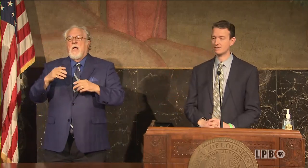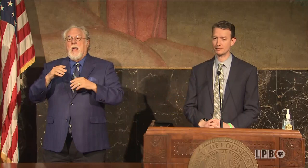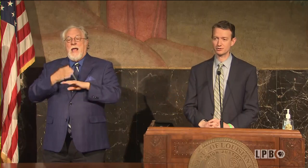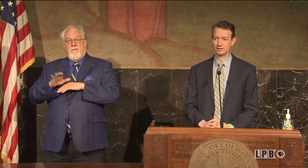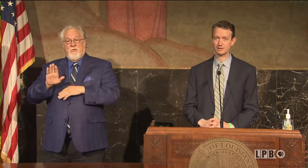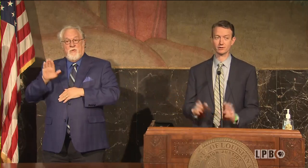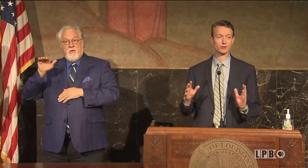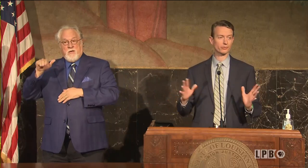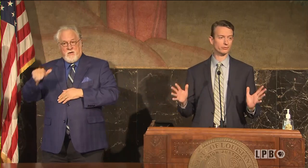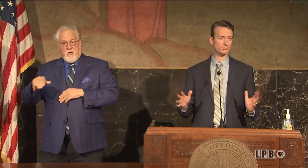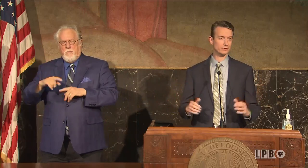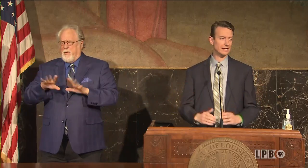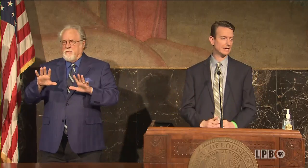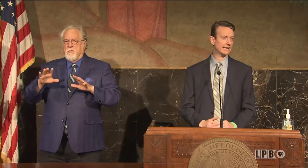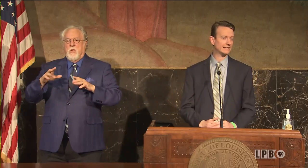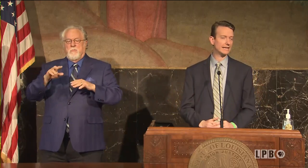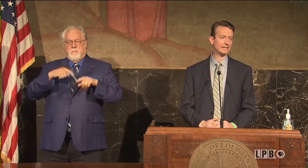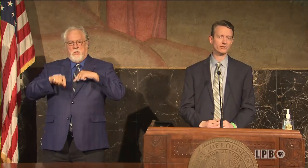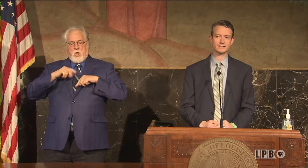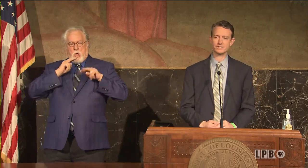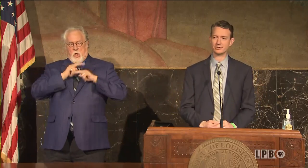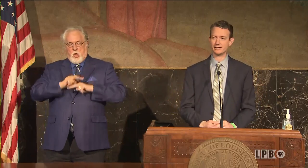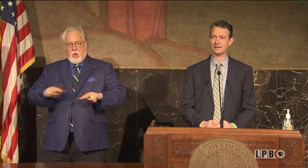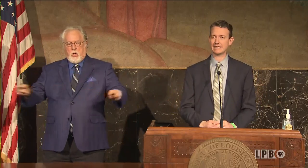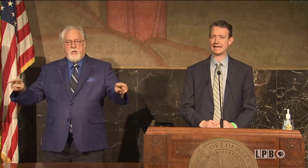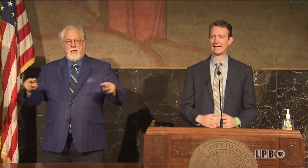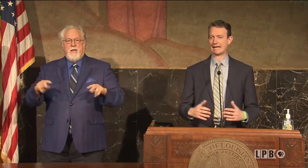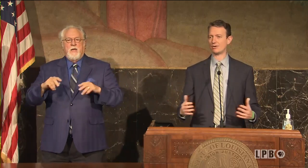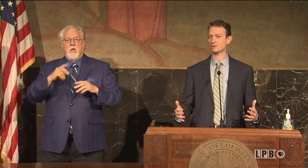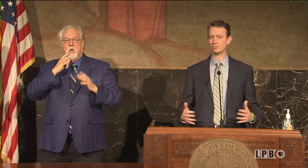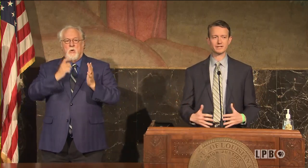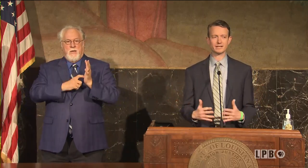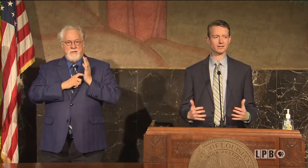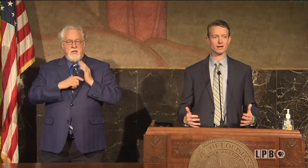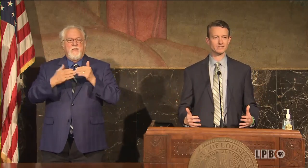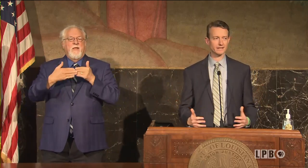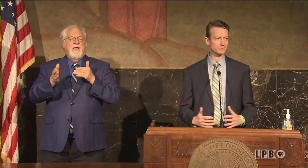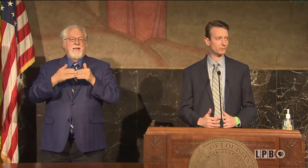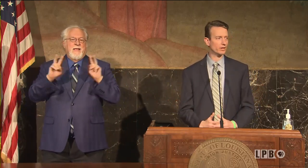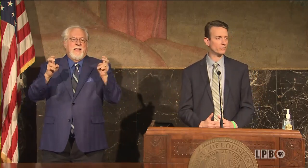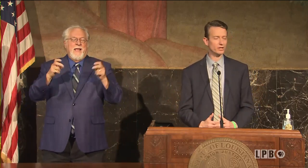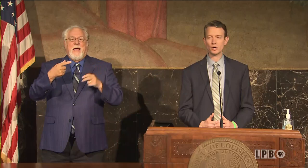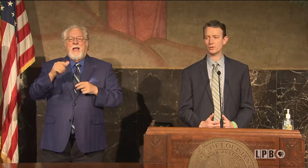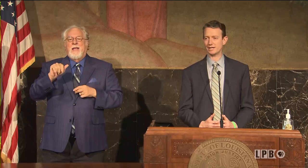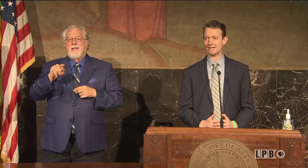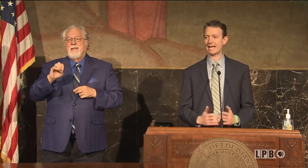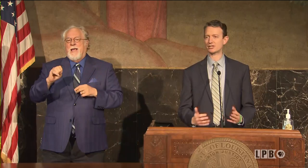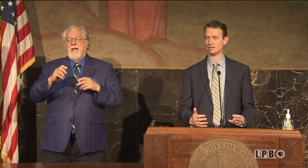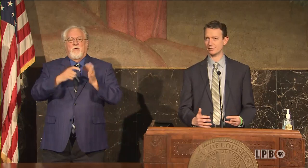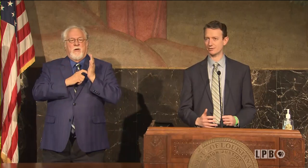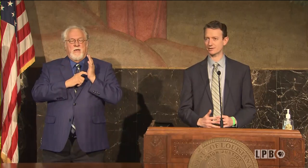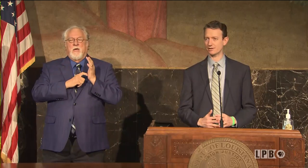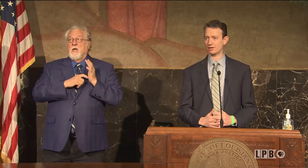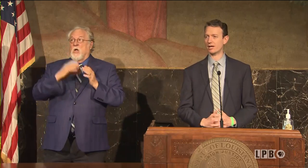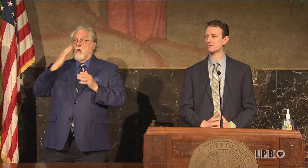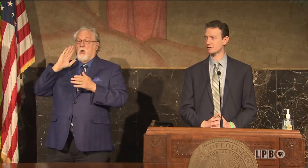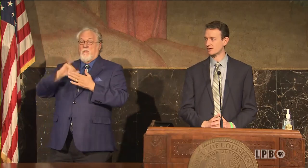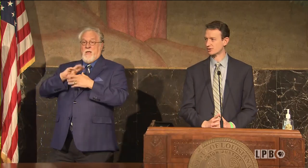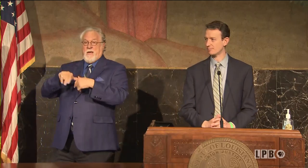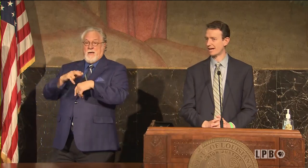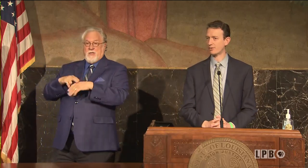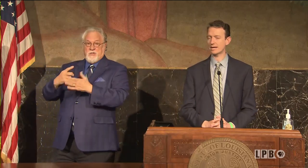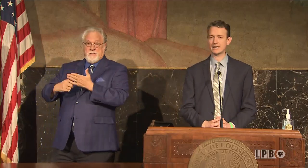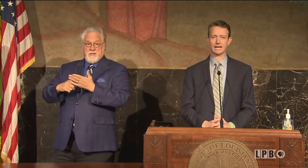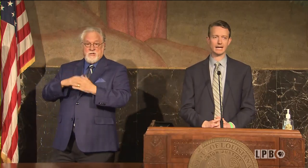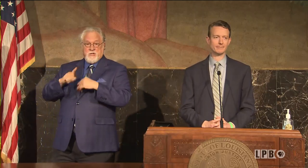to take the opportunity to look through at the gating criteria and also put that in a context where we know that nationally there's a lot of